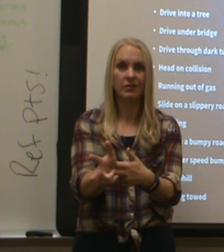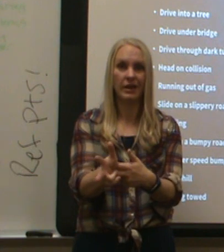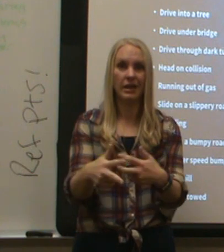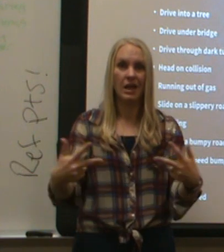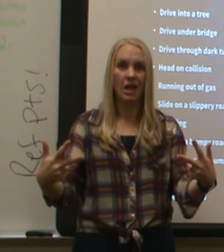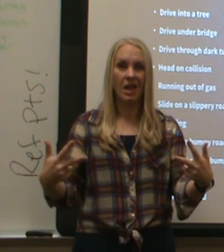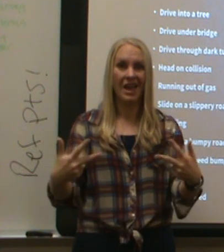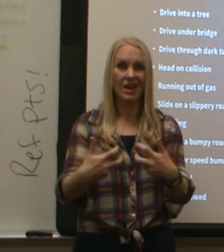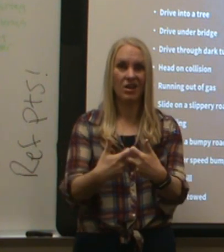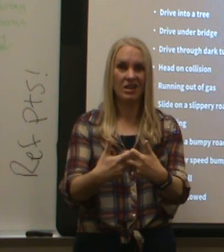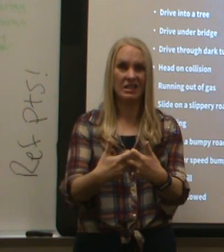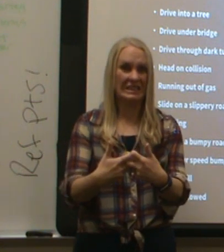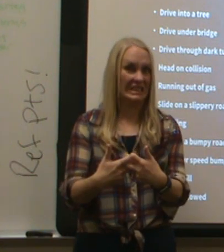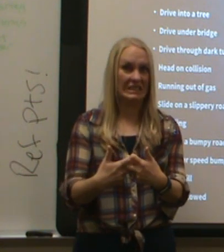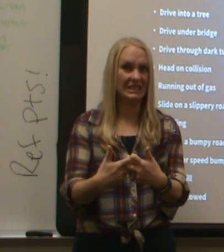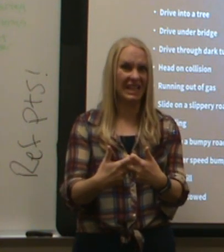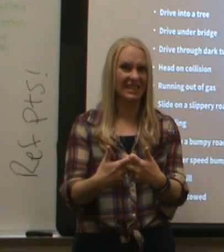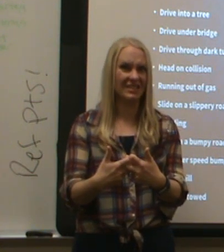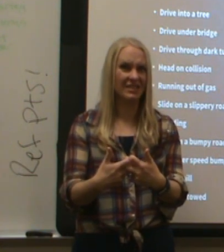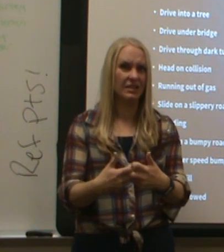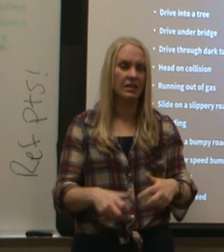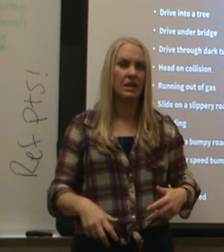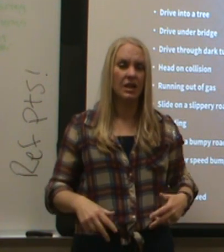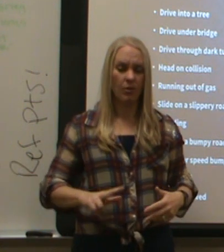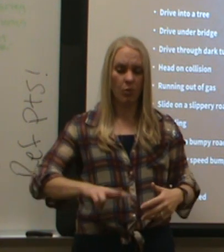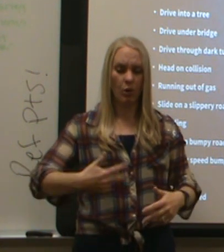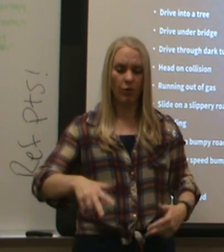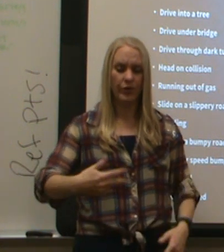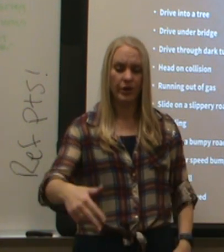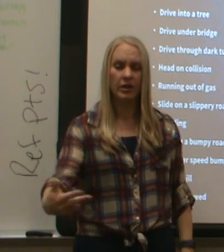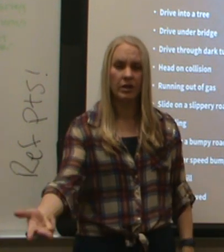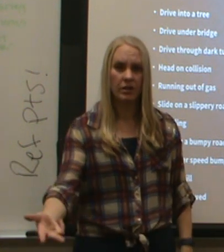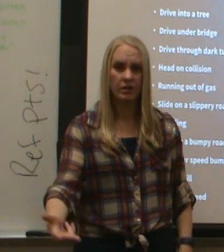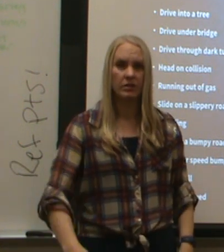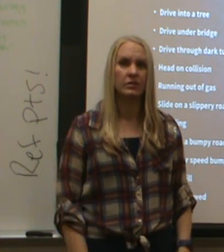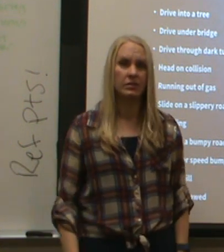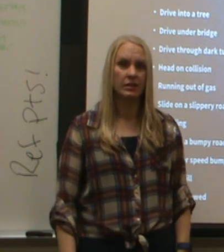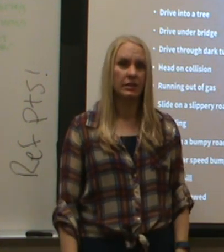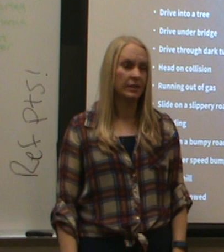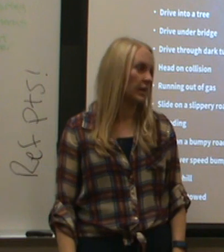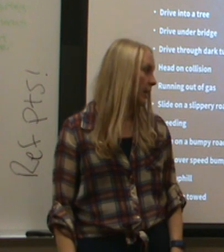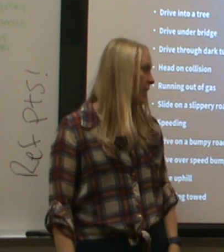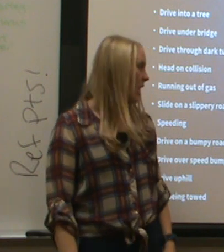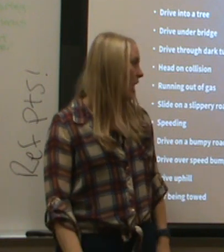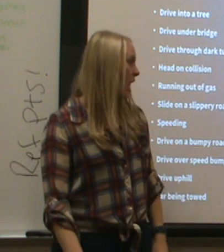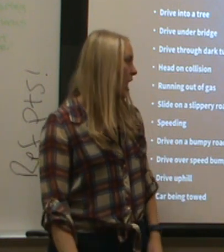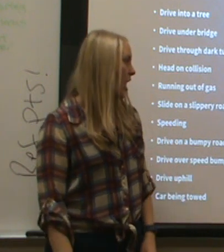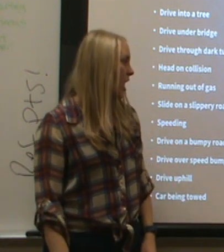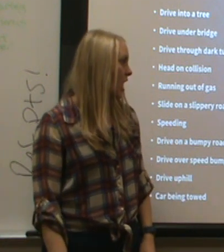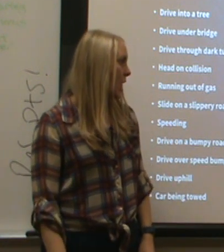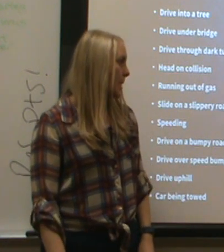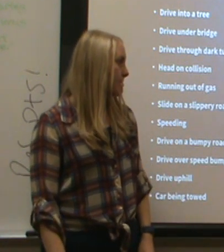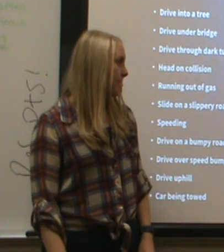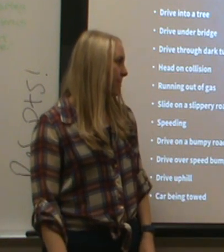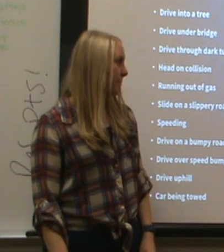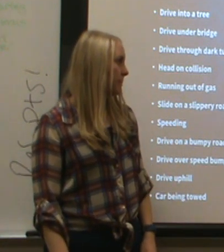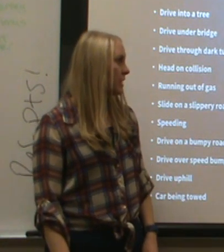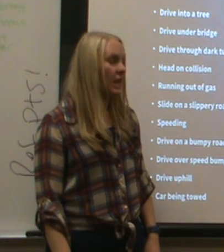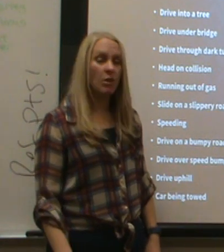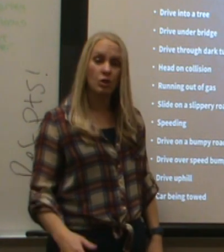right? Head on, yikes. Roll over, okay? Now, you